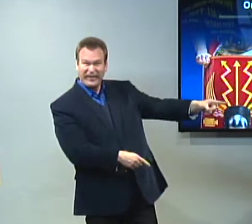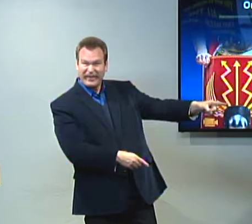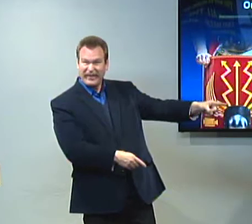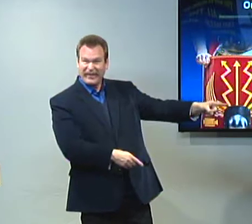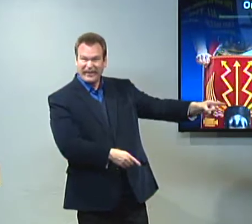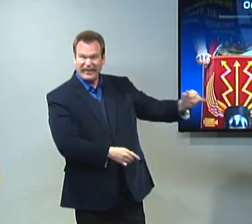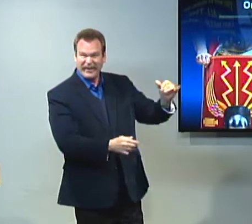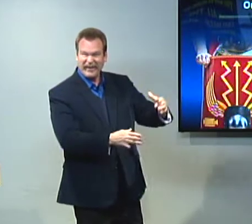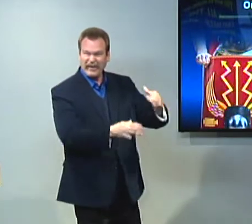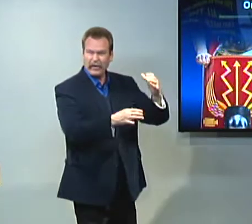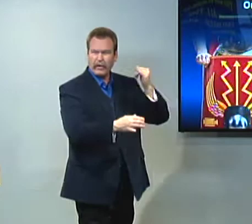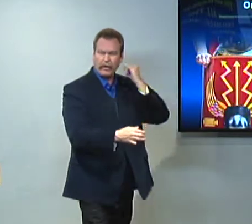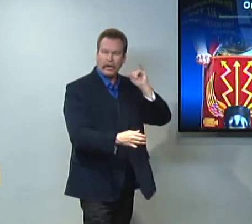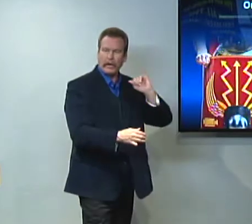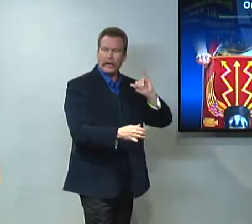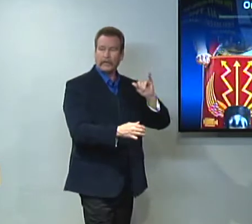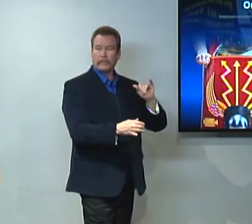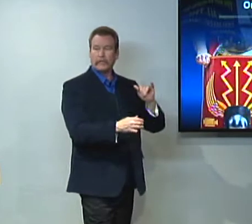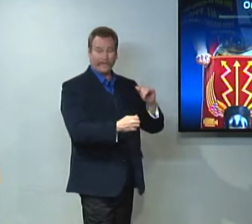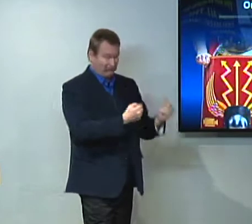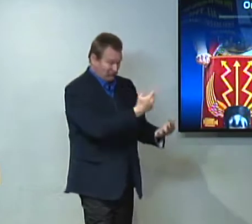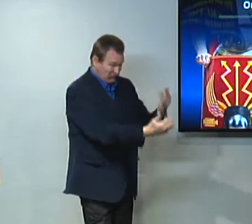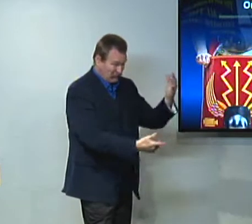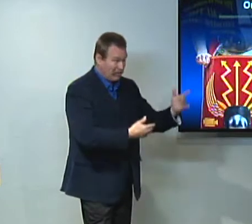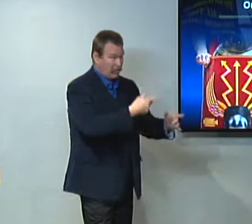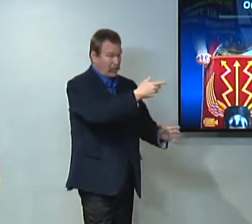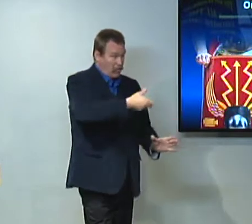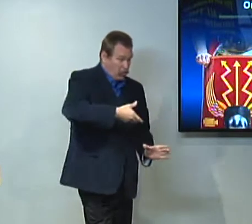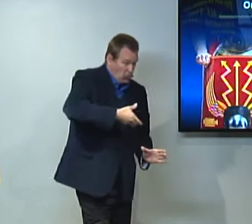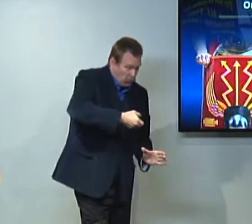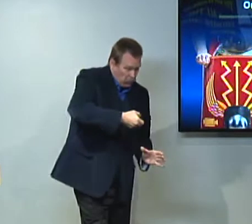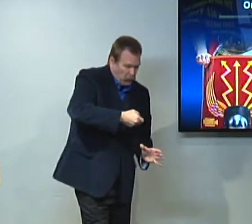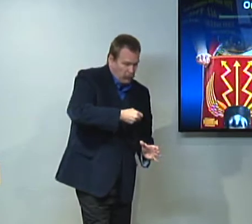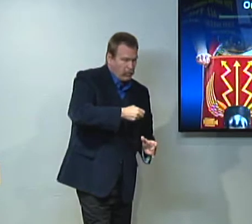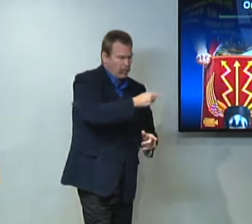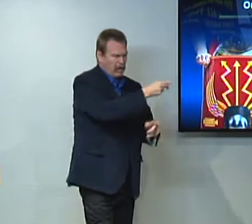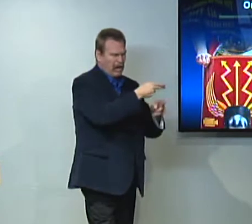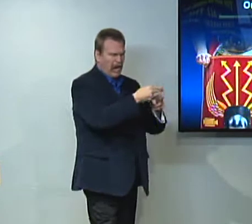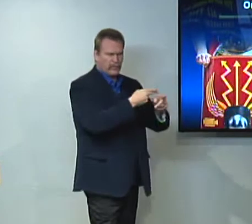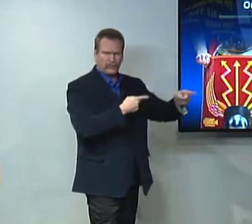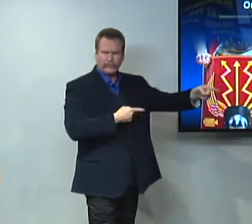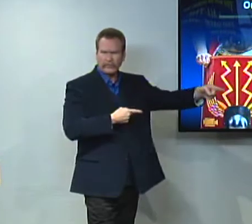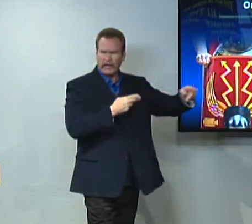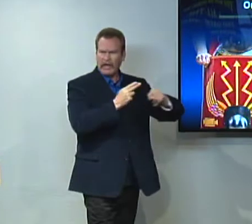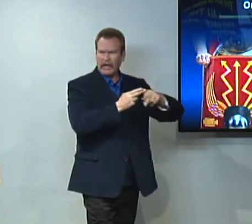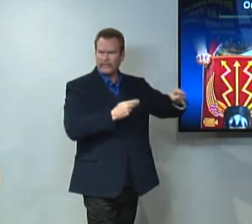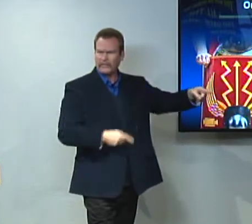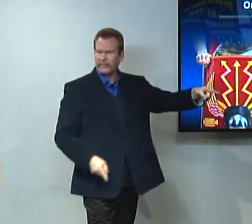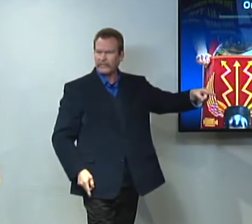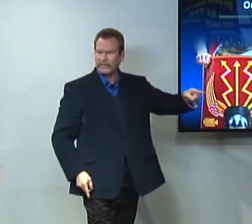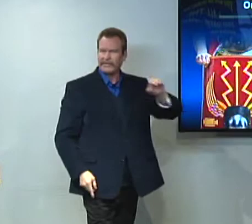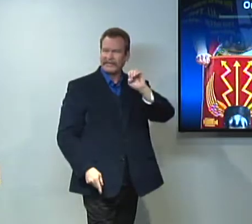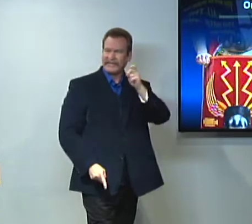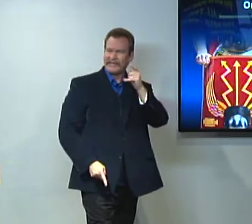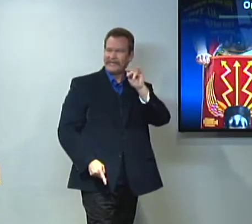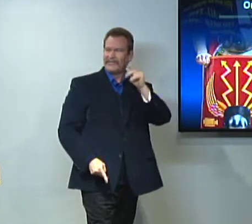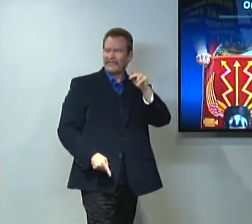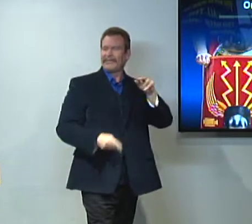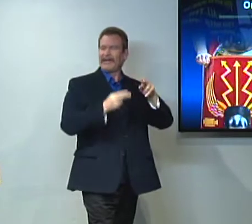red one that we have over there on the wall. If there were a fire, then we would use that